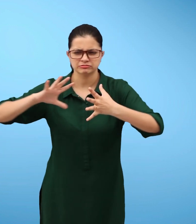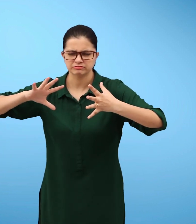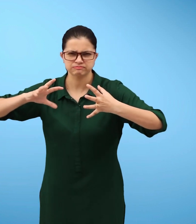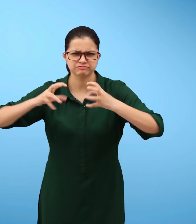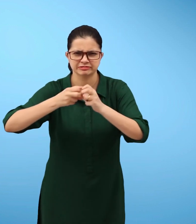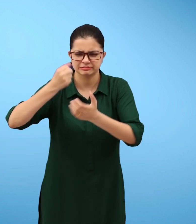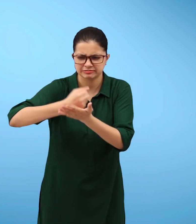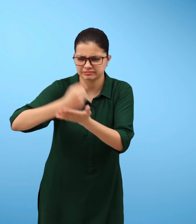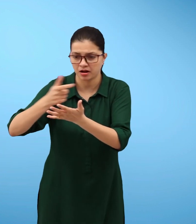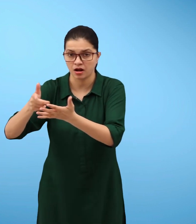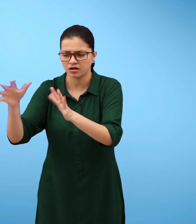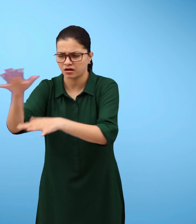soaked these in water,